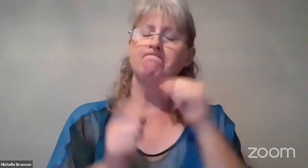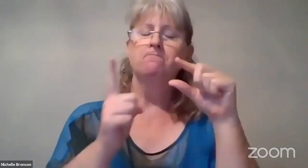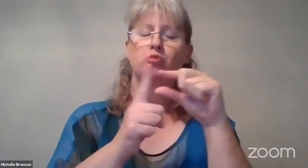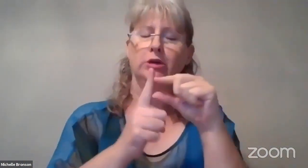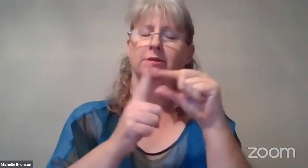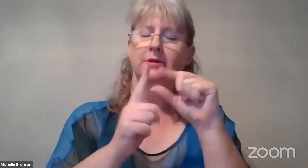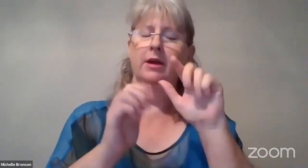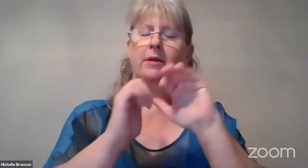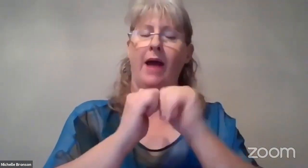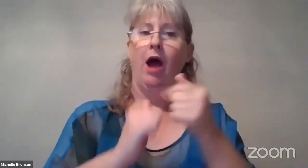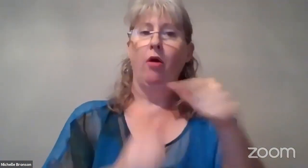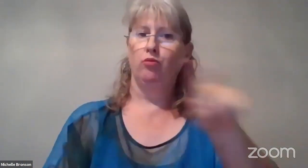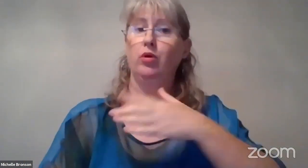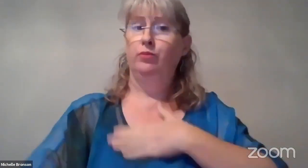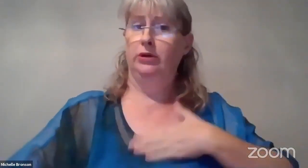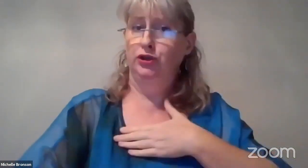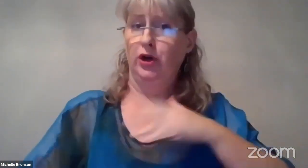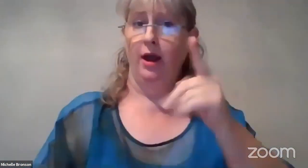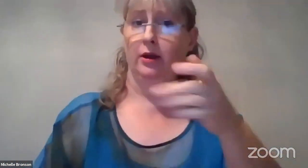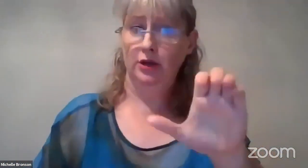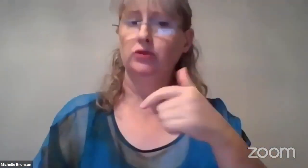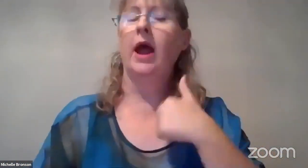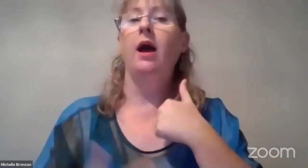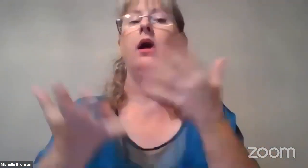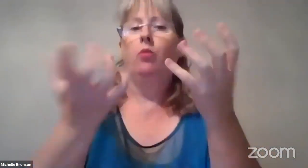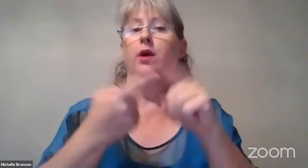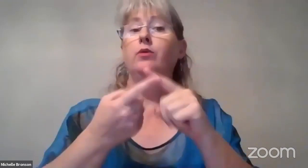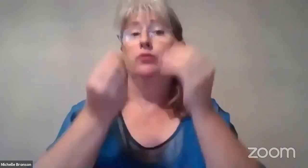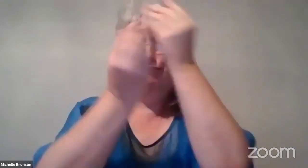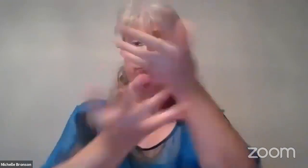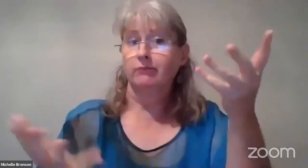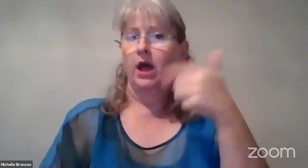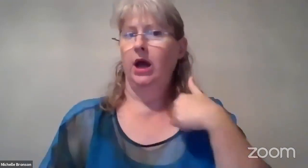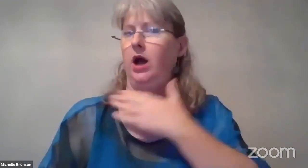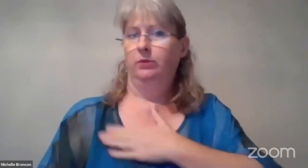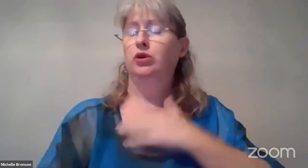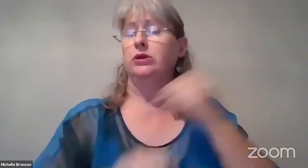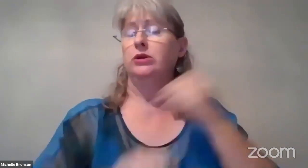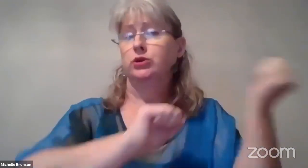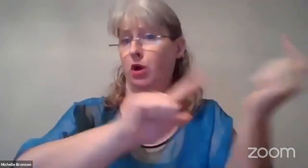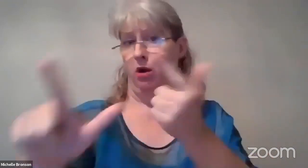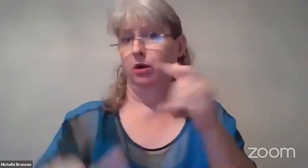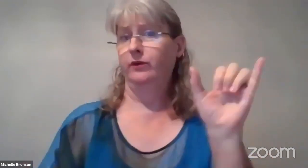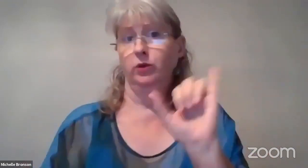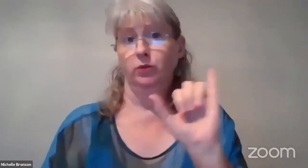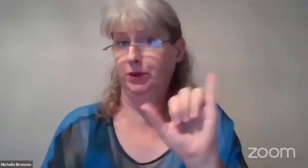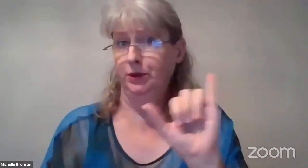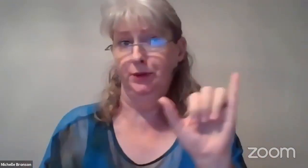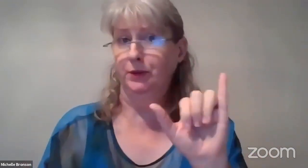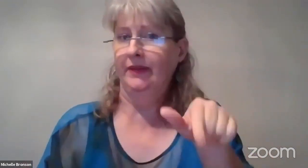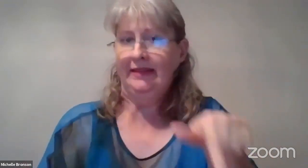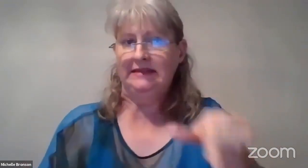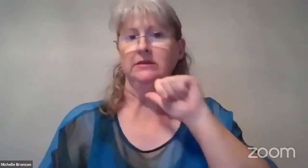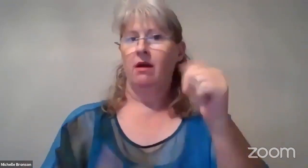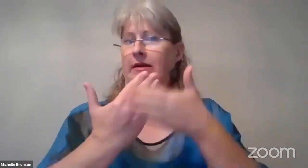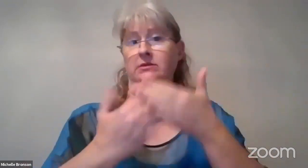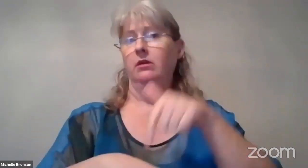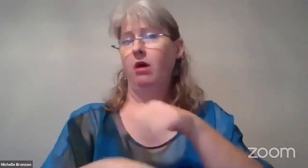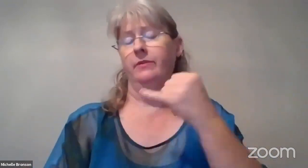our session, you shared very kind words about your appreciation for DHHSC. And we